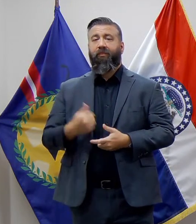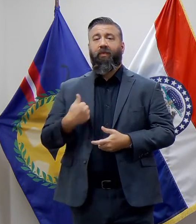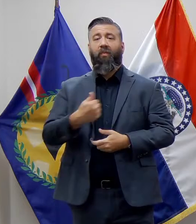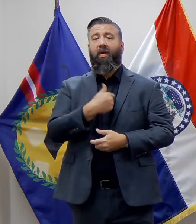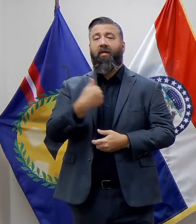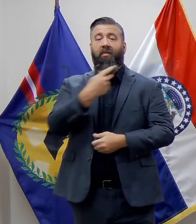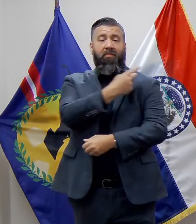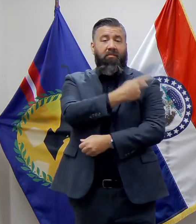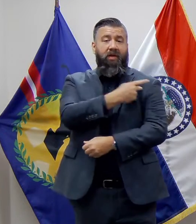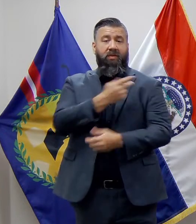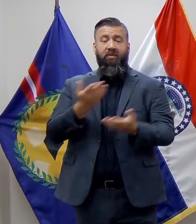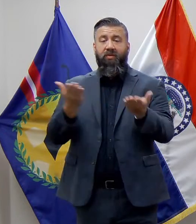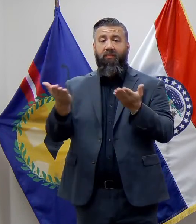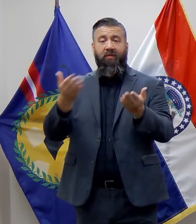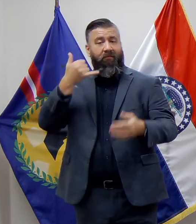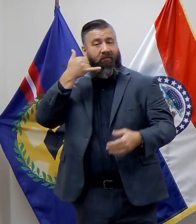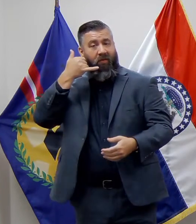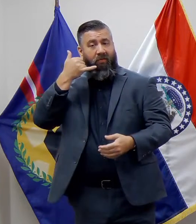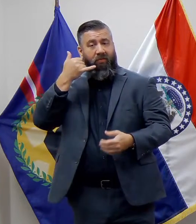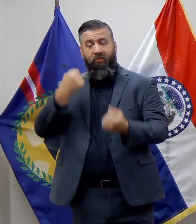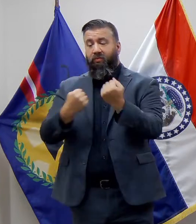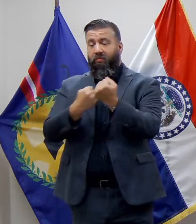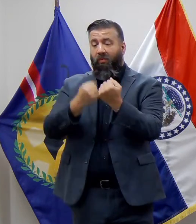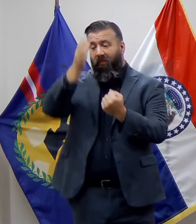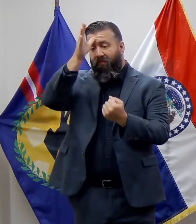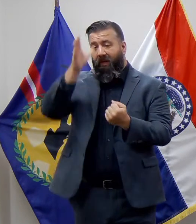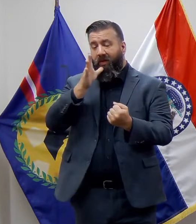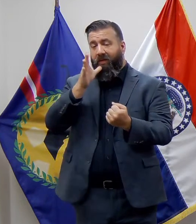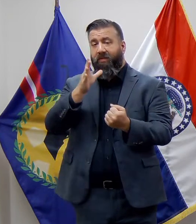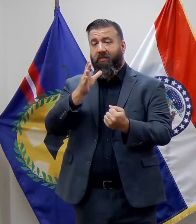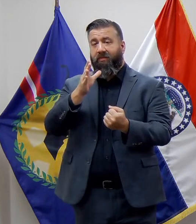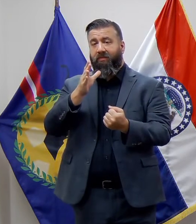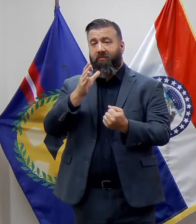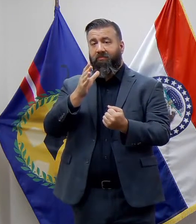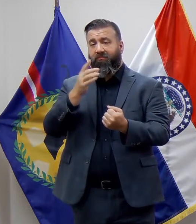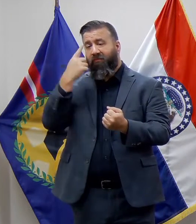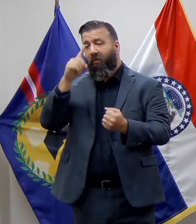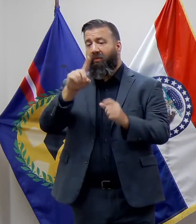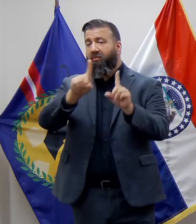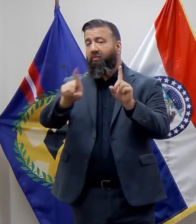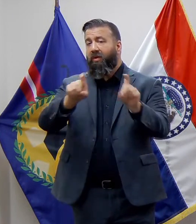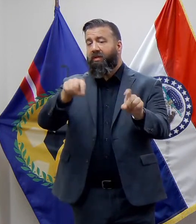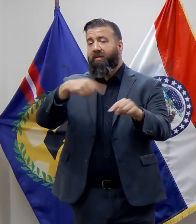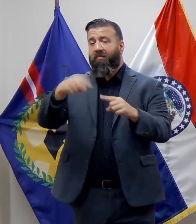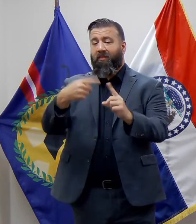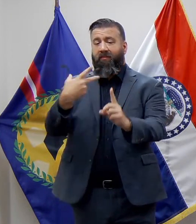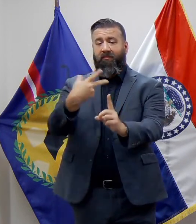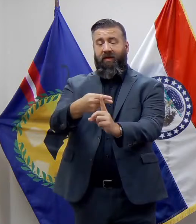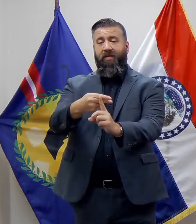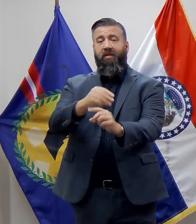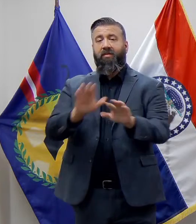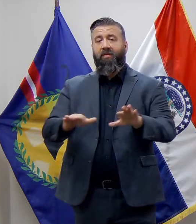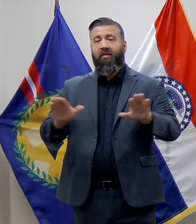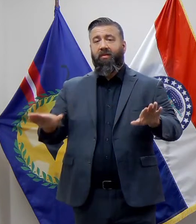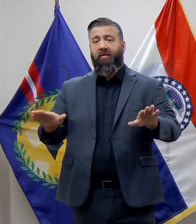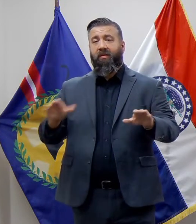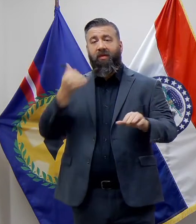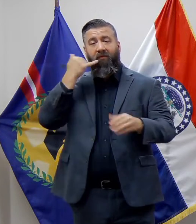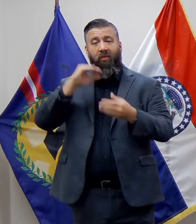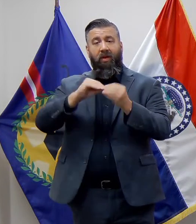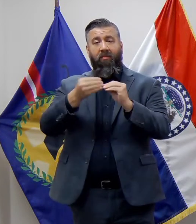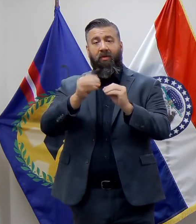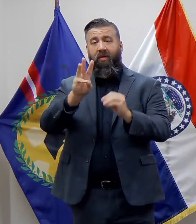We have a patient services line to support parents and guardians with questions about vaccinating their children, and that number is